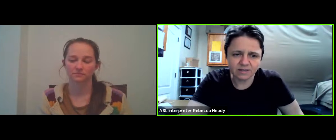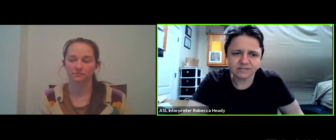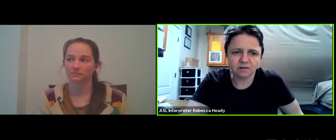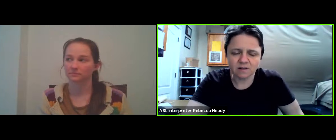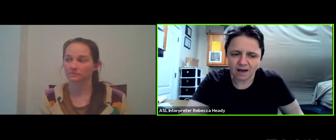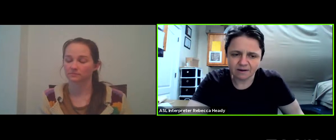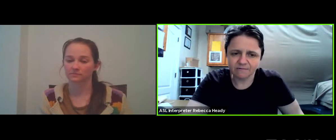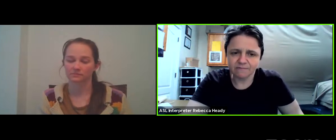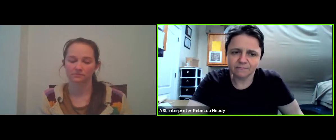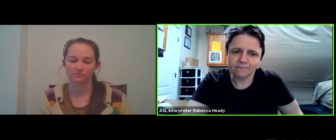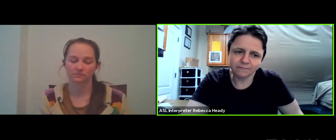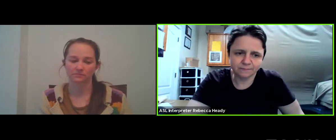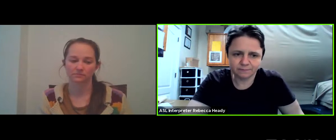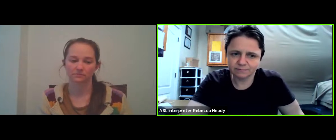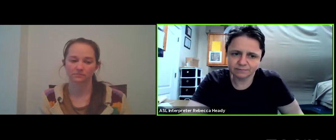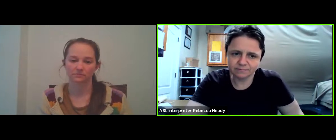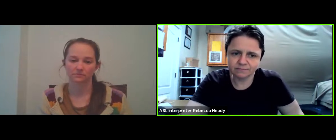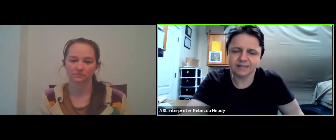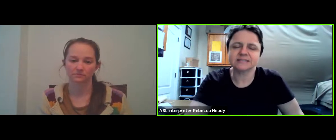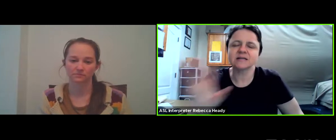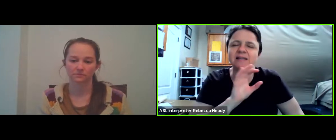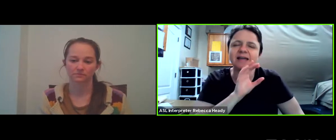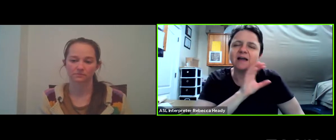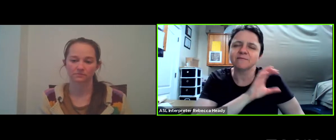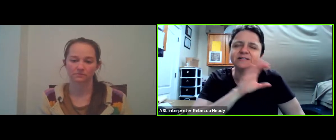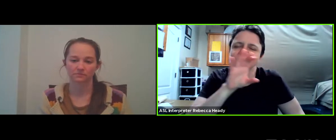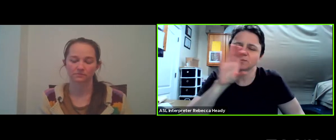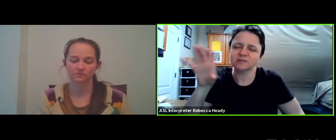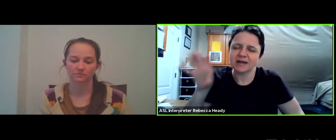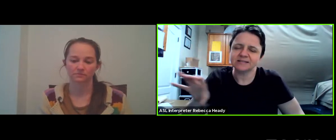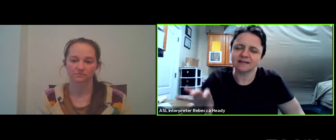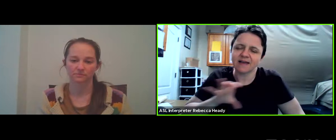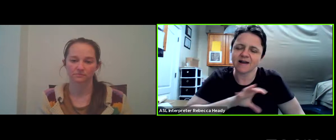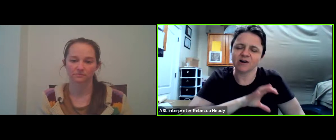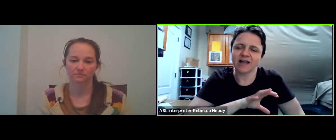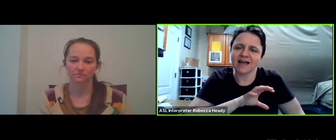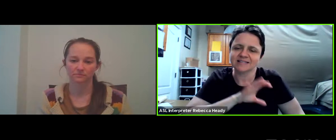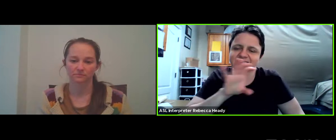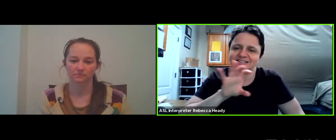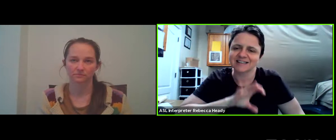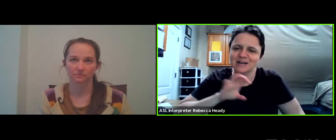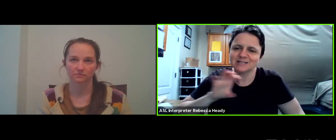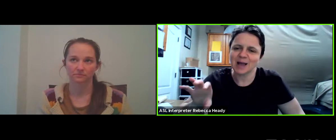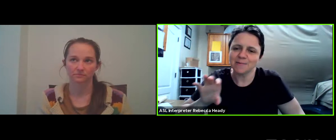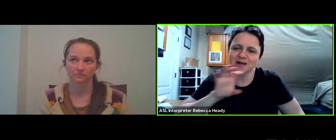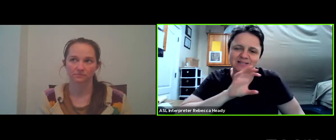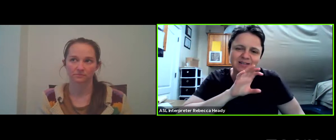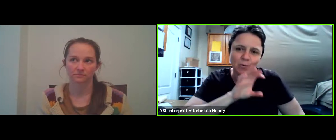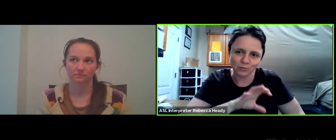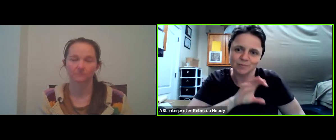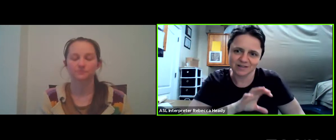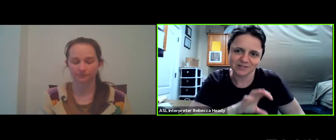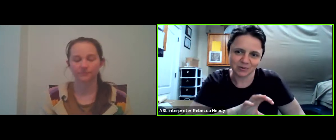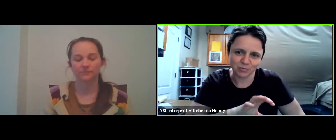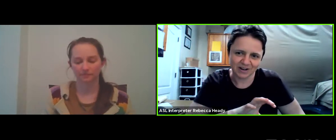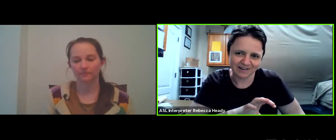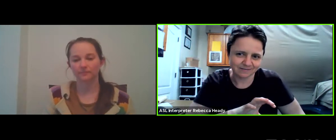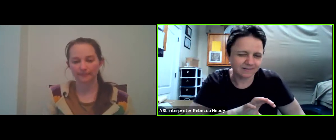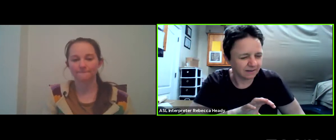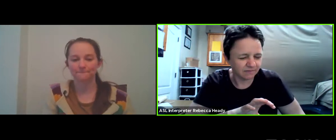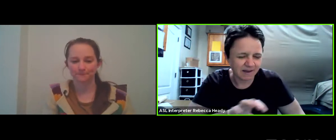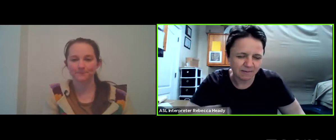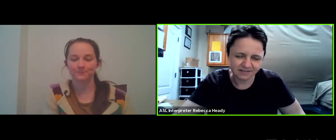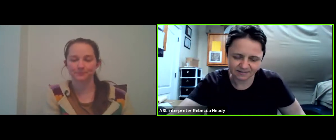But there isn't a lot of, it's not like every single space in that area has a designated time and that's the only place you can